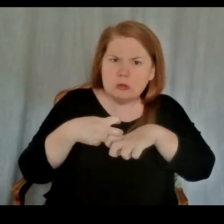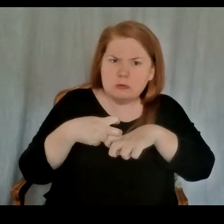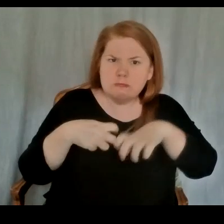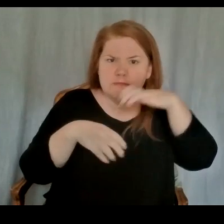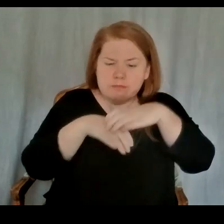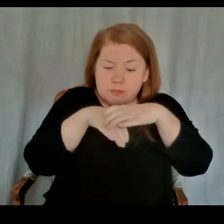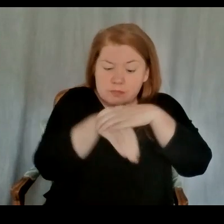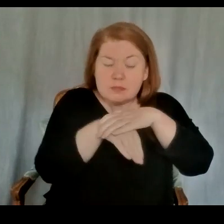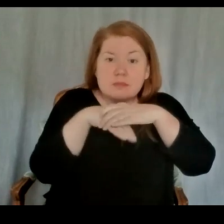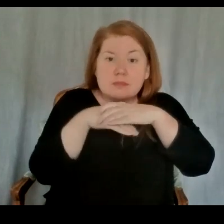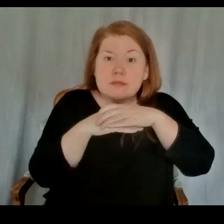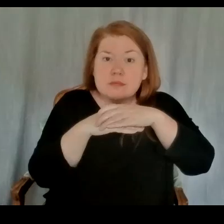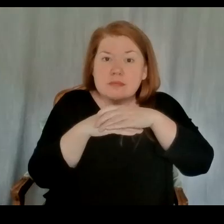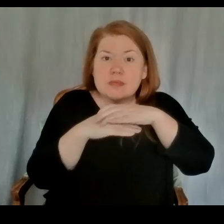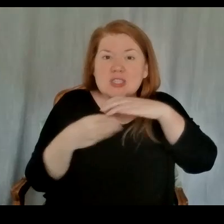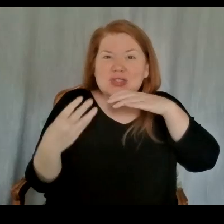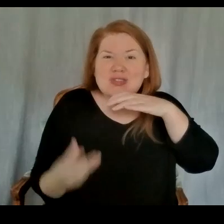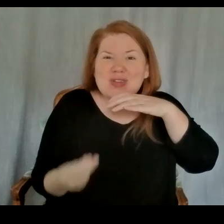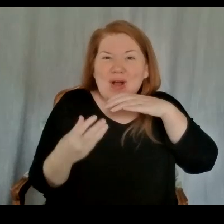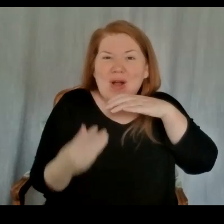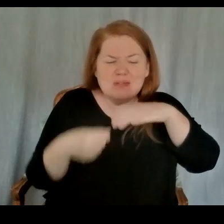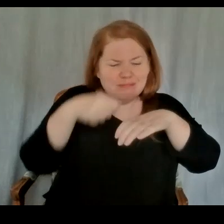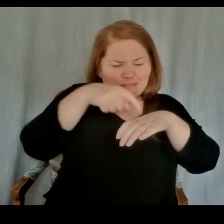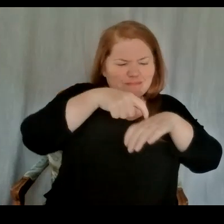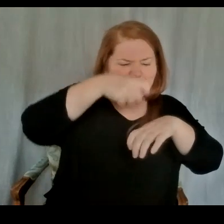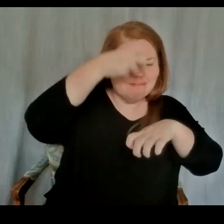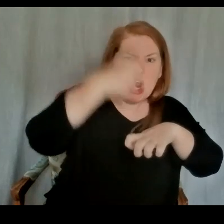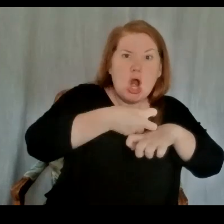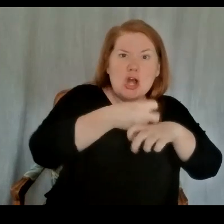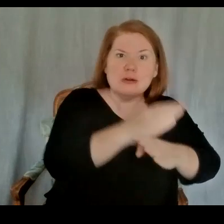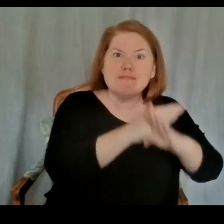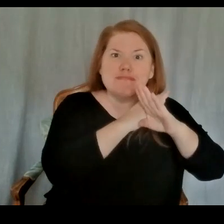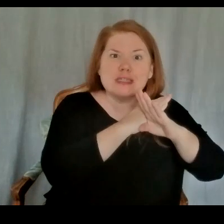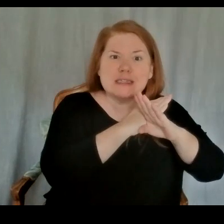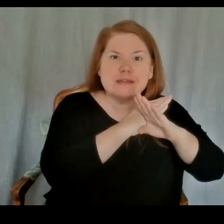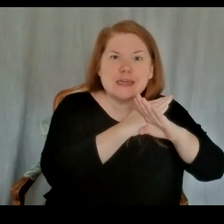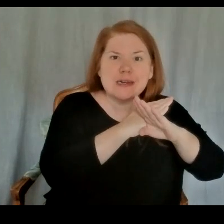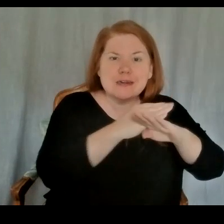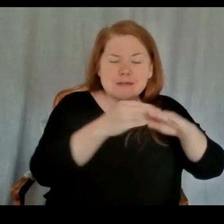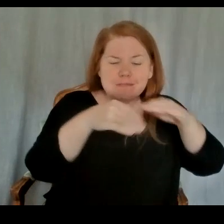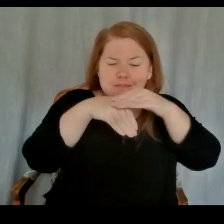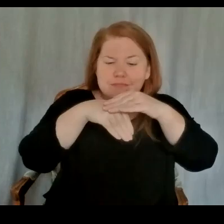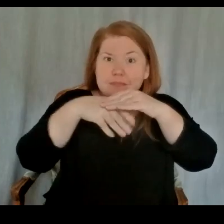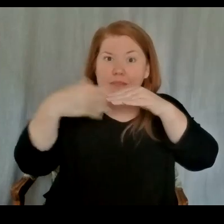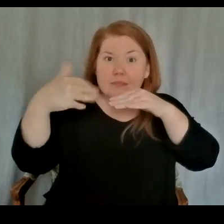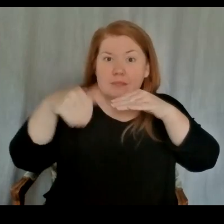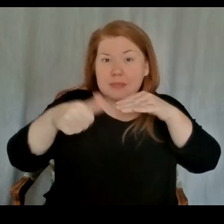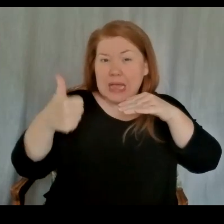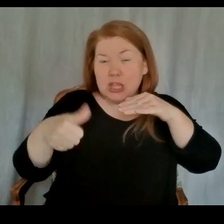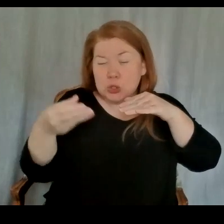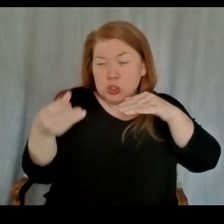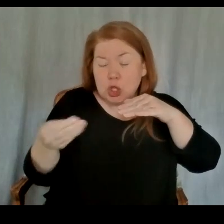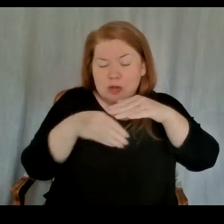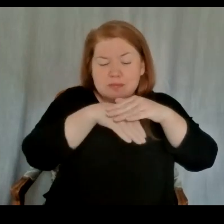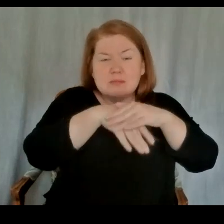so that way it won't break. It's kind of like a hard shell of wings. And then these are transparent wings, and they're softer and can break